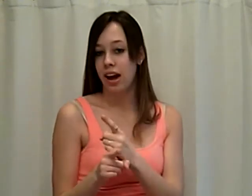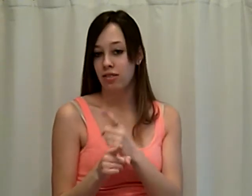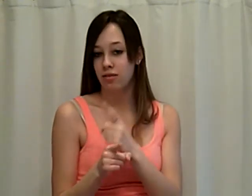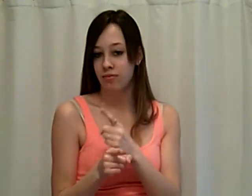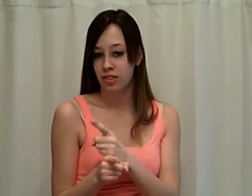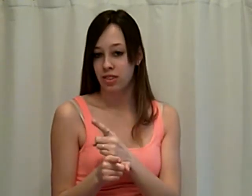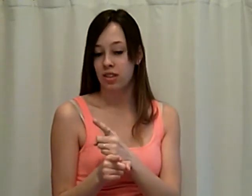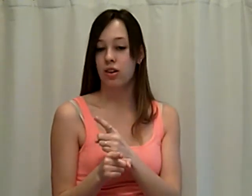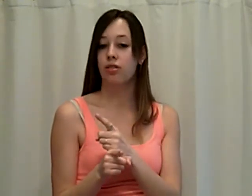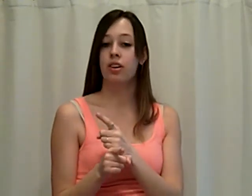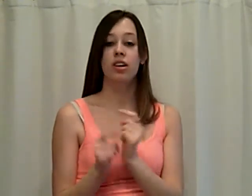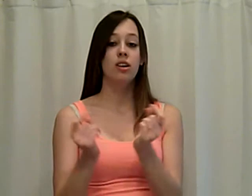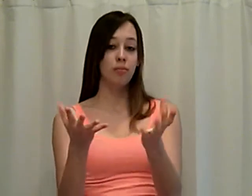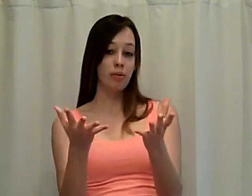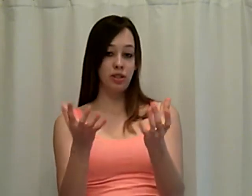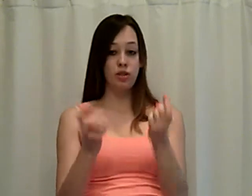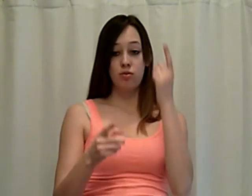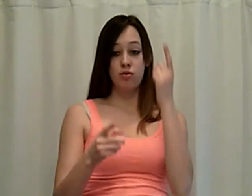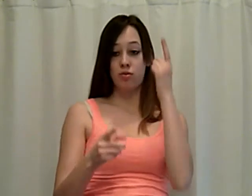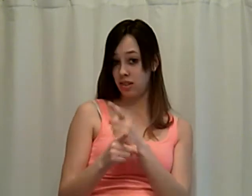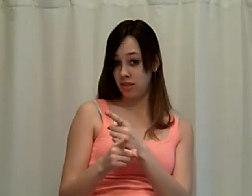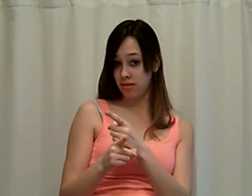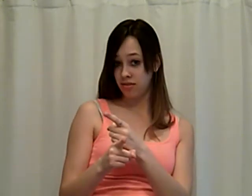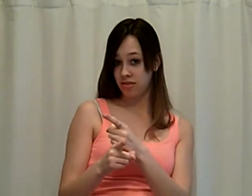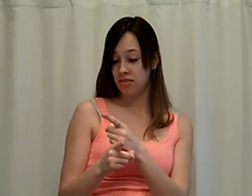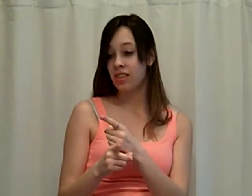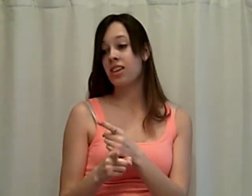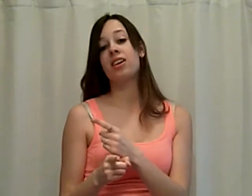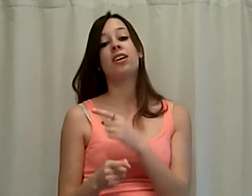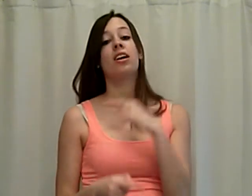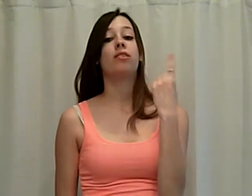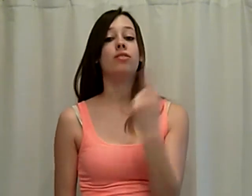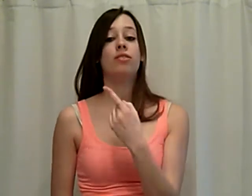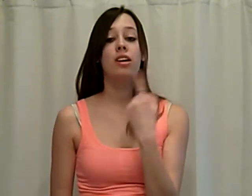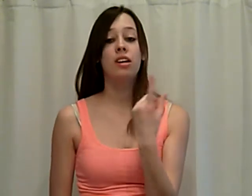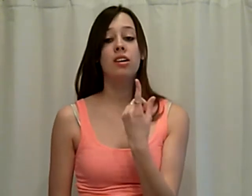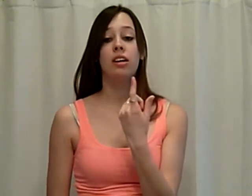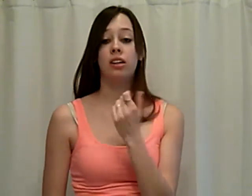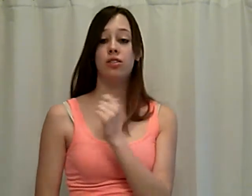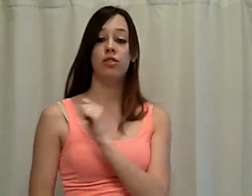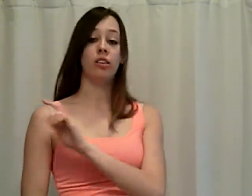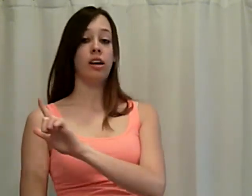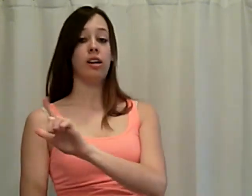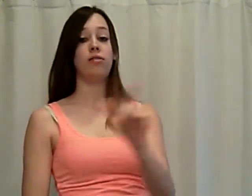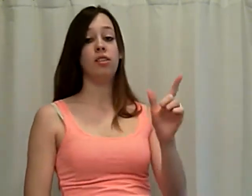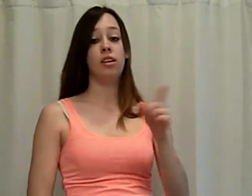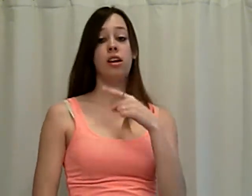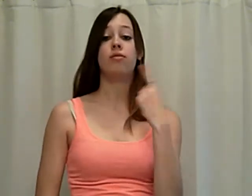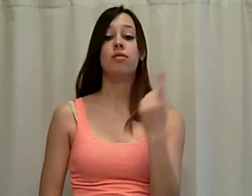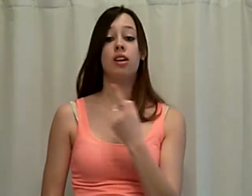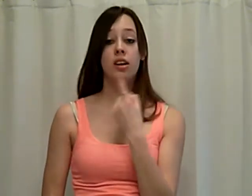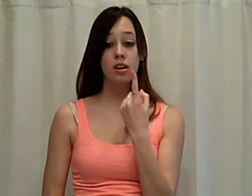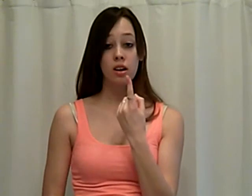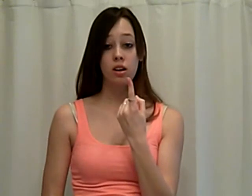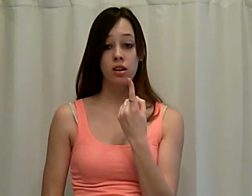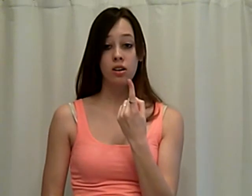down. So, I bet you want to. Everything, again, you can do like that. Everything